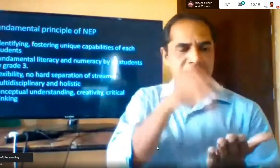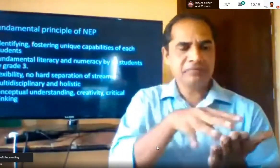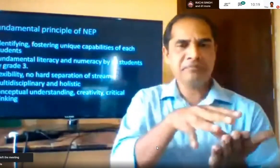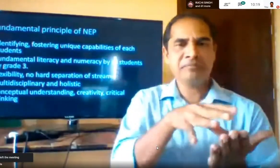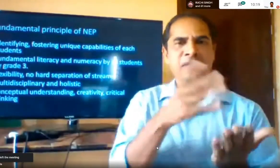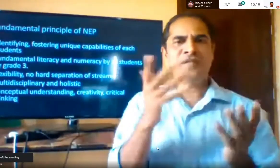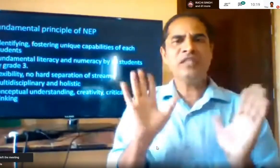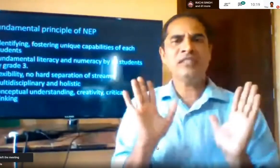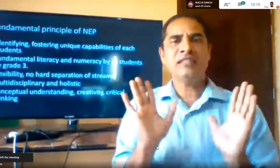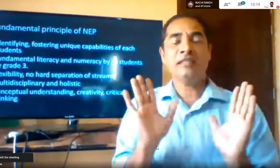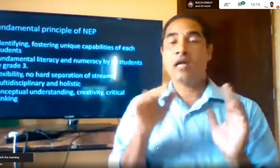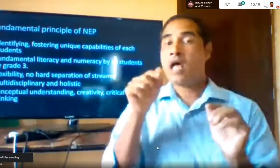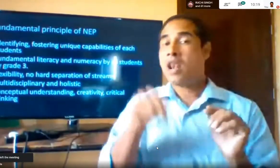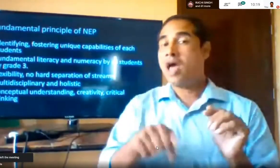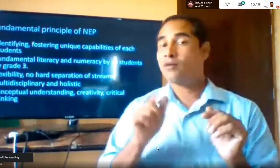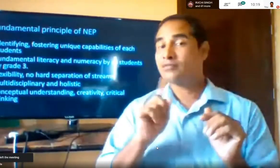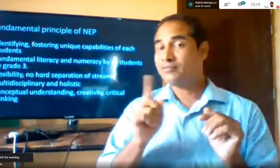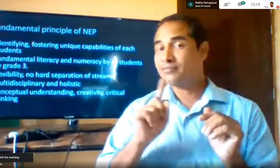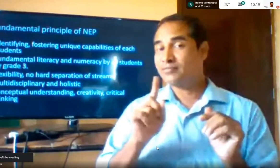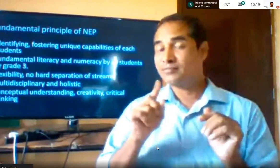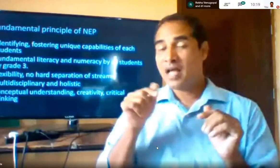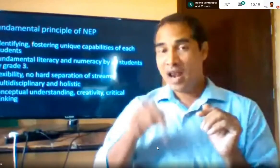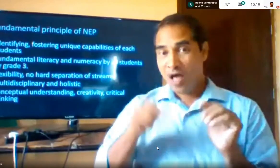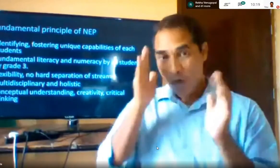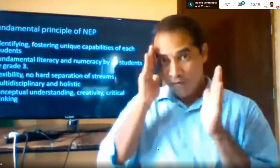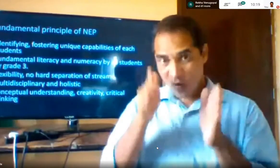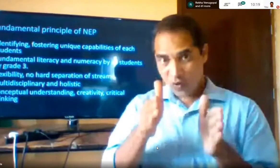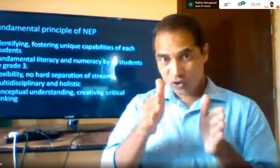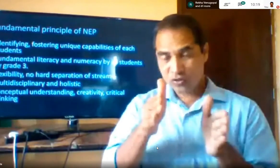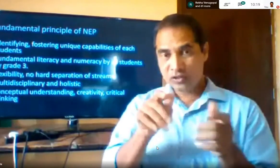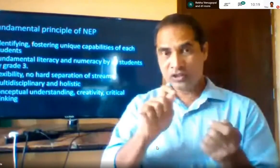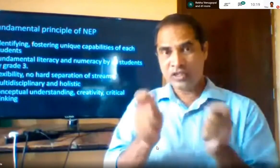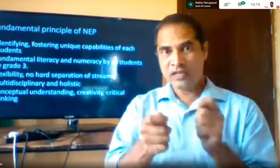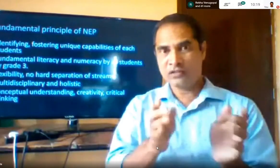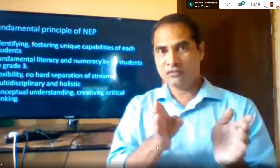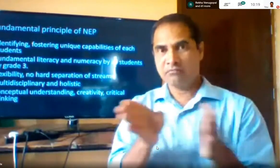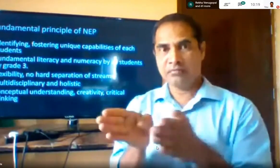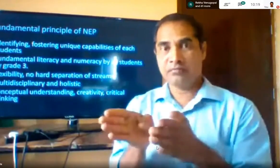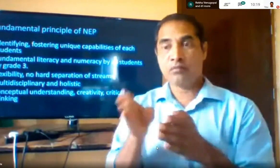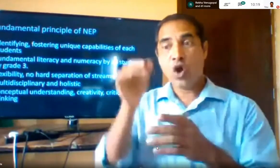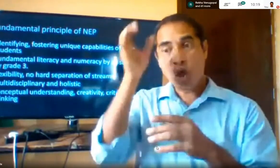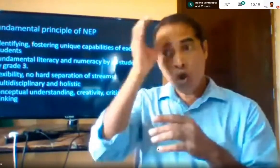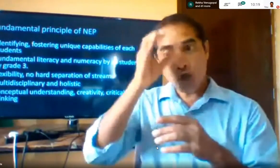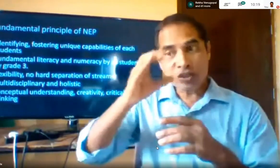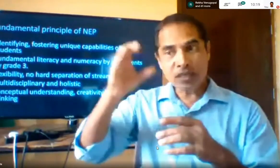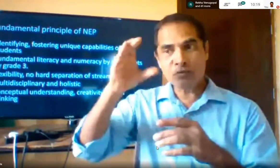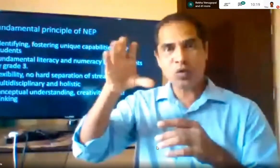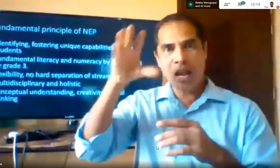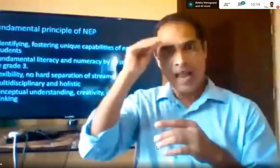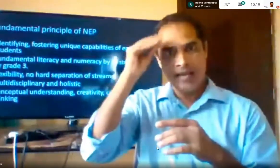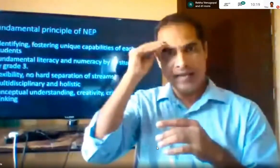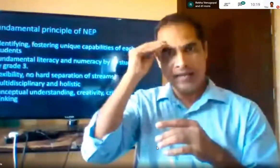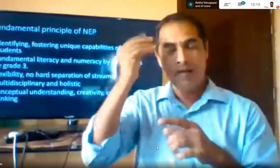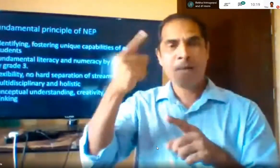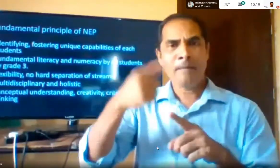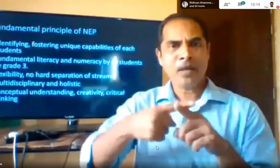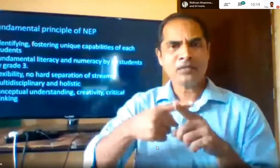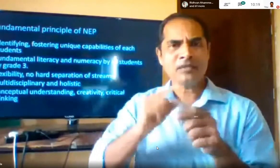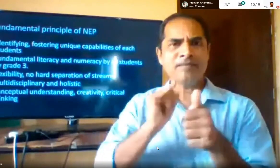grasping everything, learning and writing the exams. No, now they are focusing on conceptual understanding